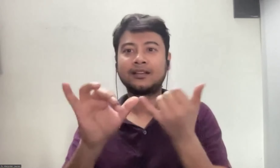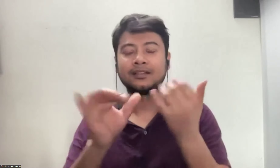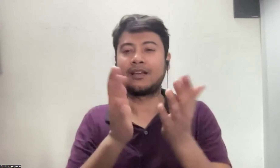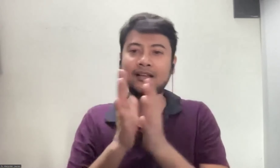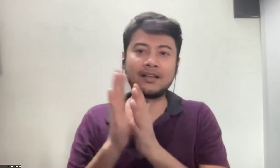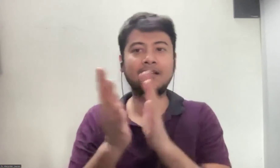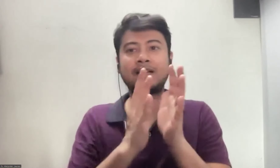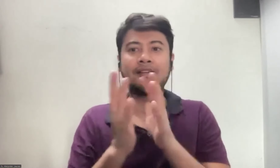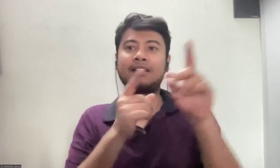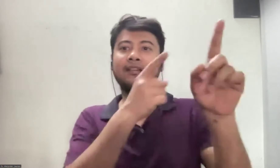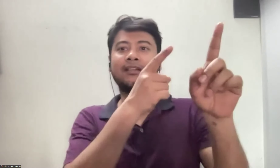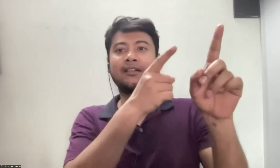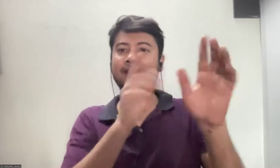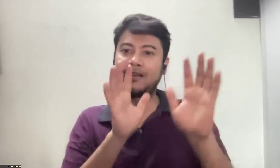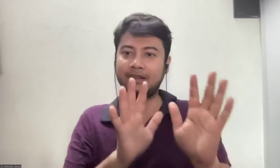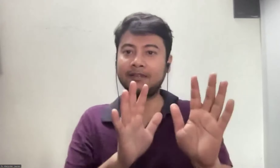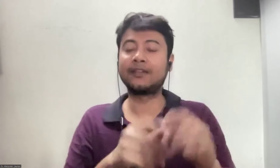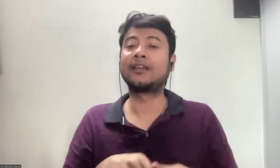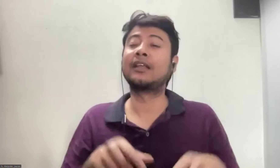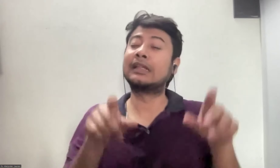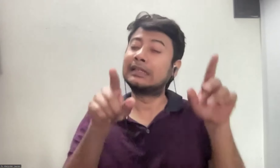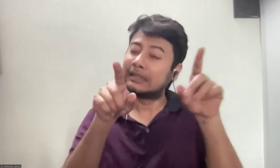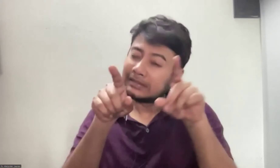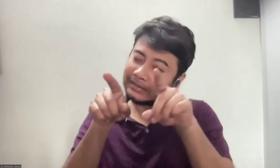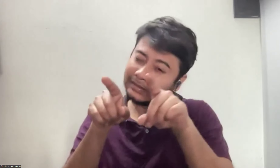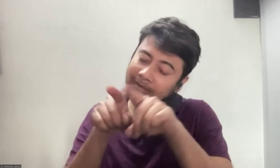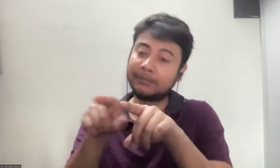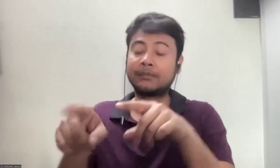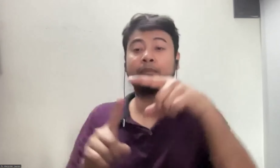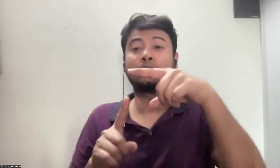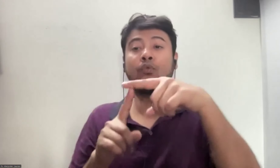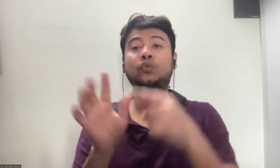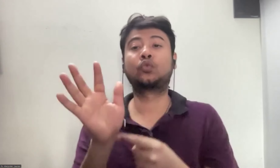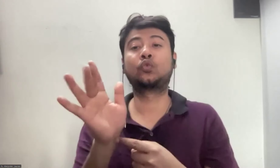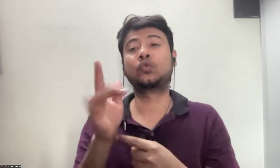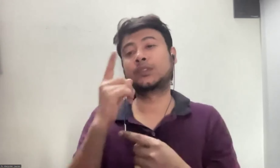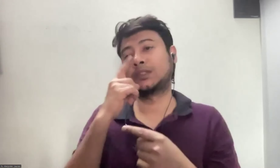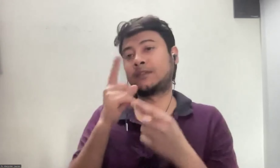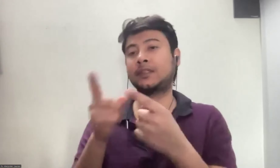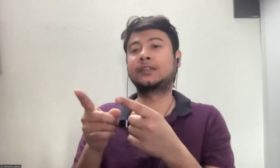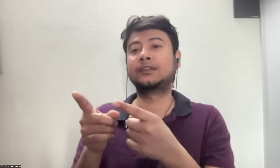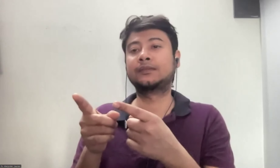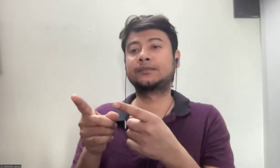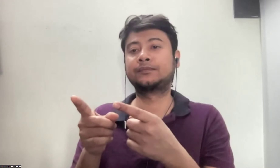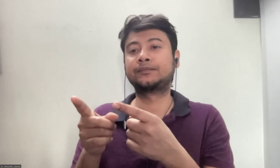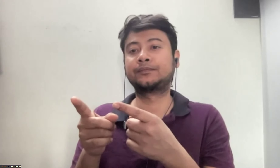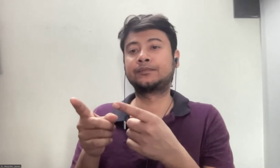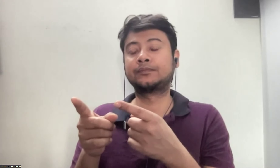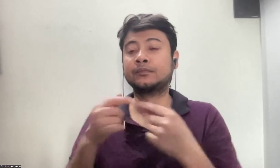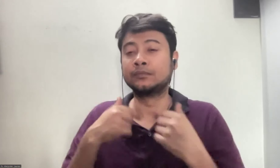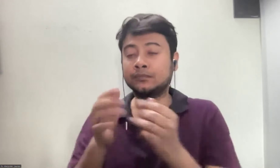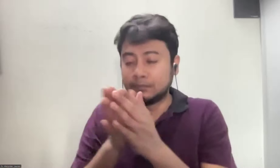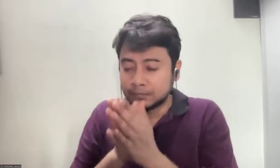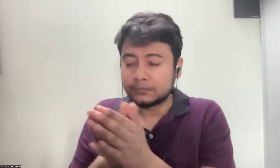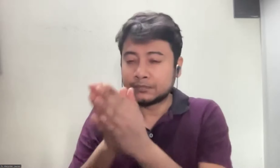our process of reaching Krishna very fast. She will also help us in advancing spiritually very fast. She will, how